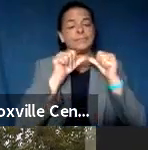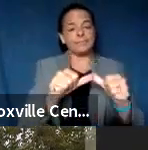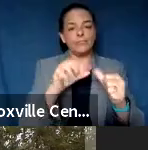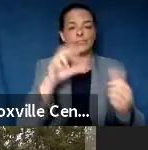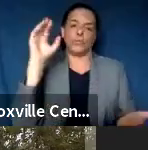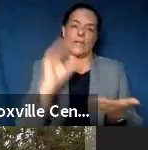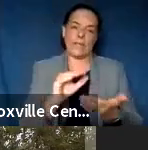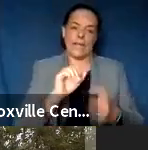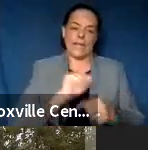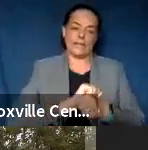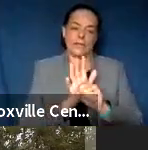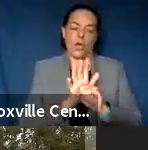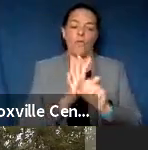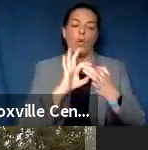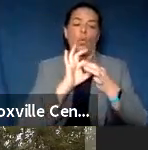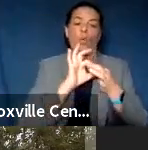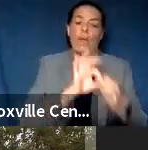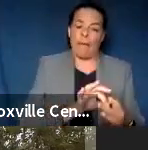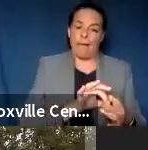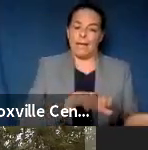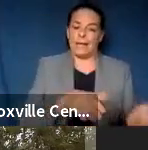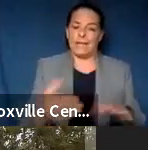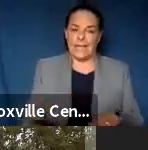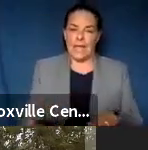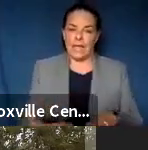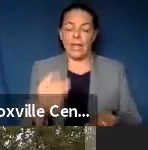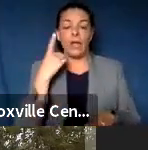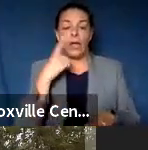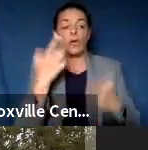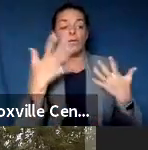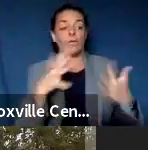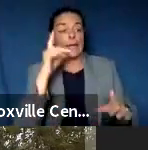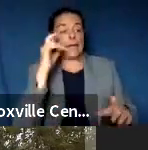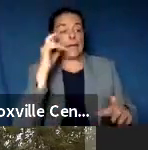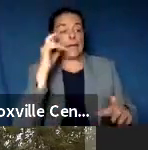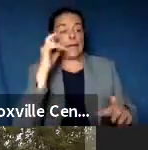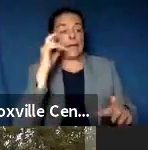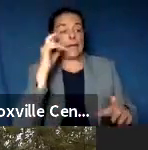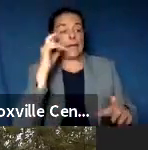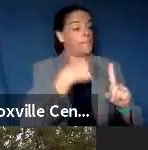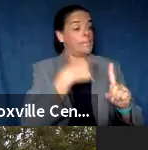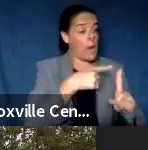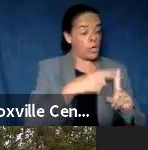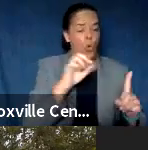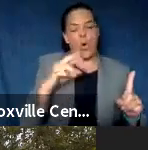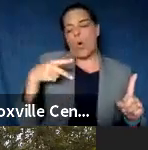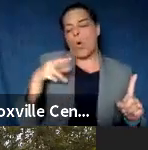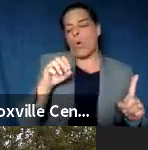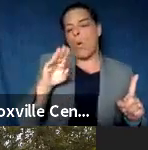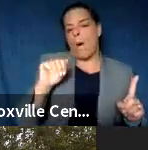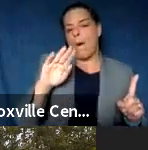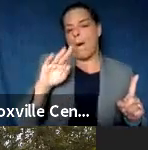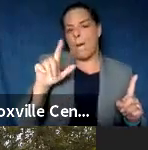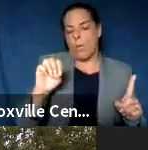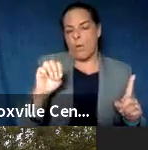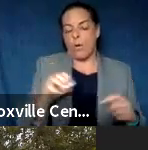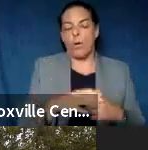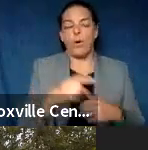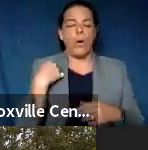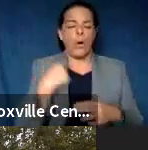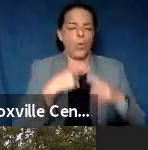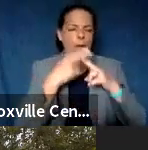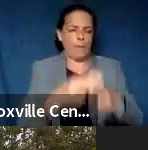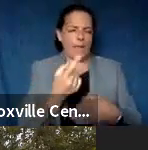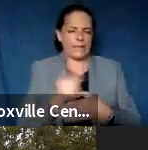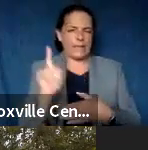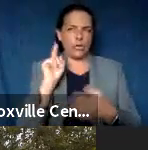decreased COVID-19 related death rate for identified positive or probable cases. As we mentioned last week, we have been working on a